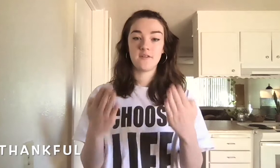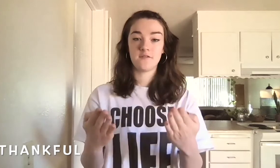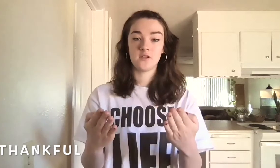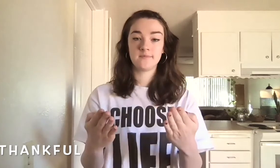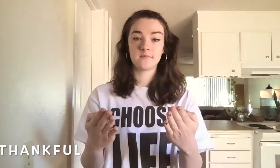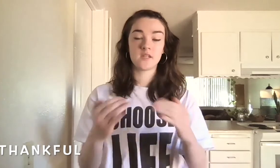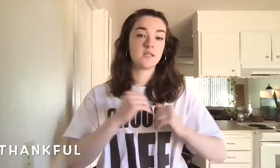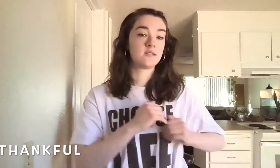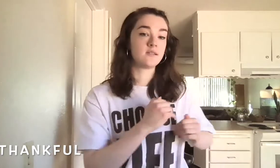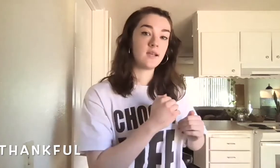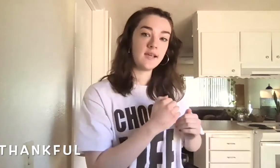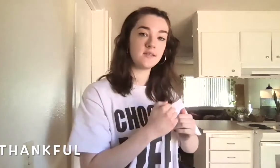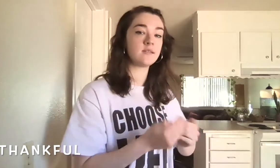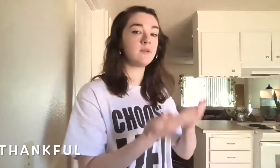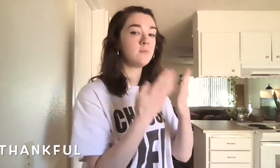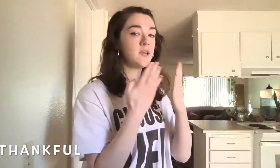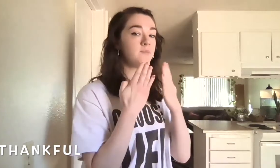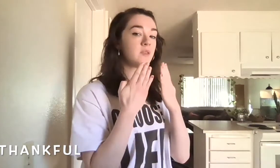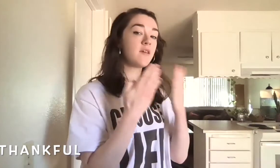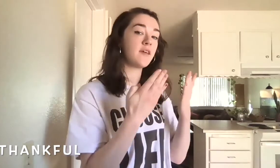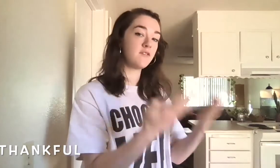Thankful. Turn to the side so you can see me a little better. Thankful.